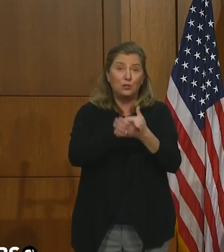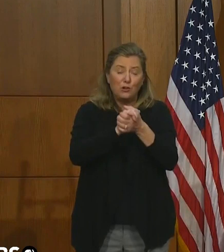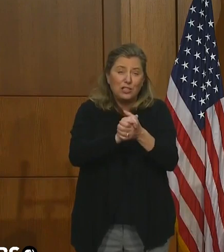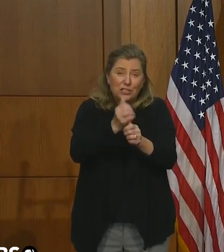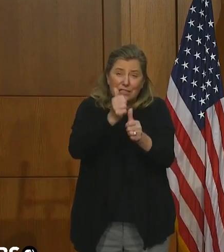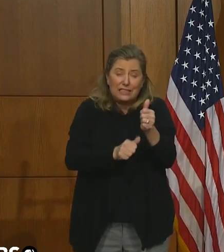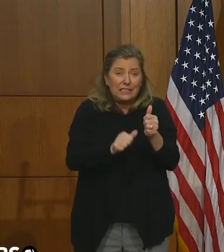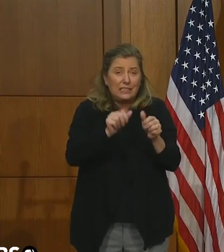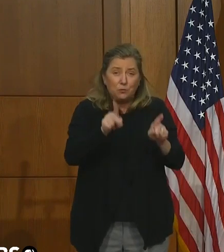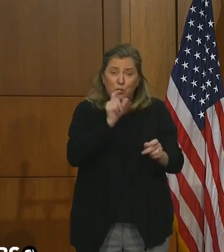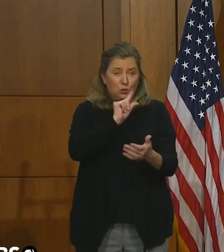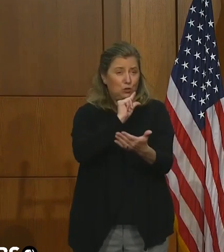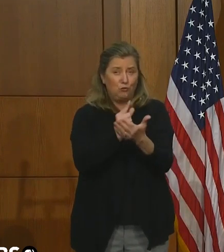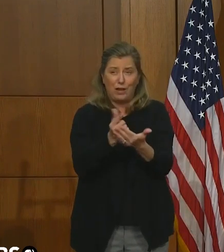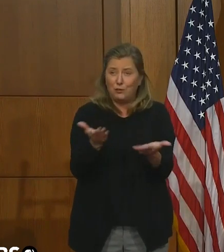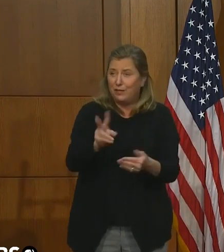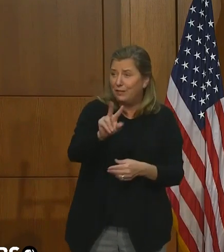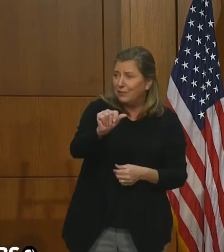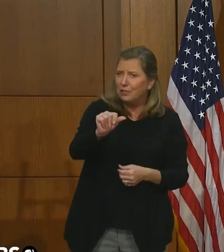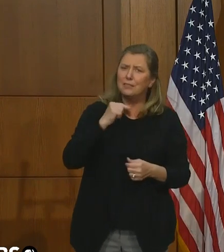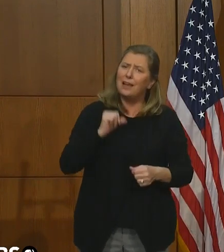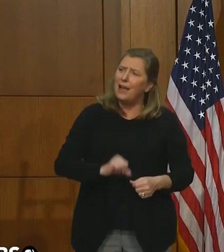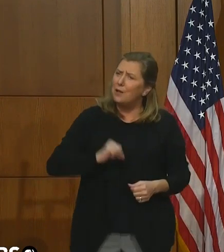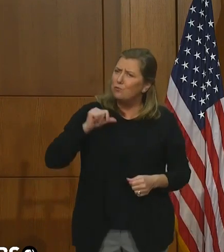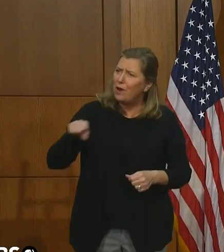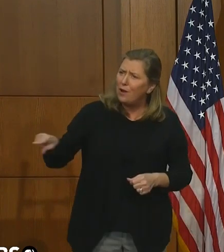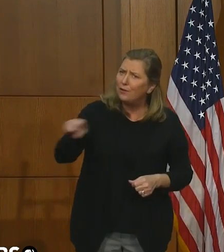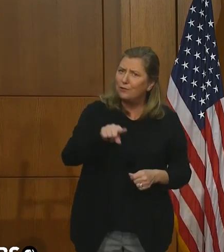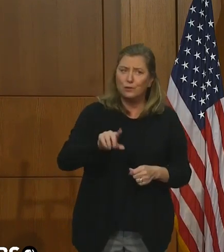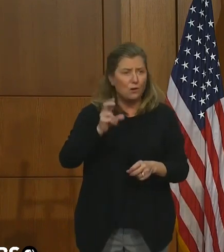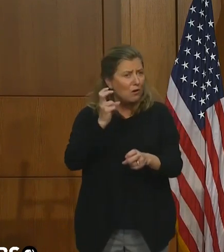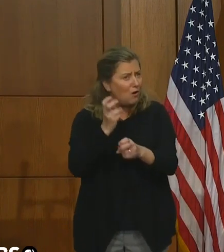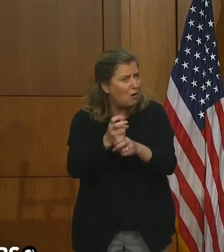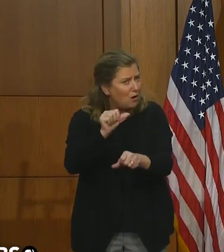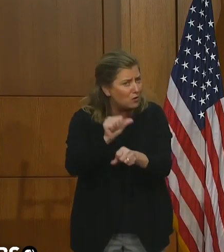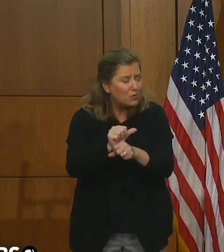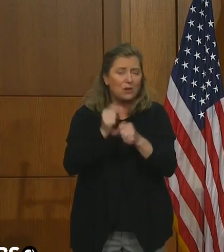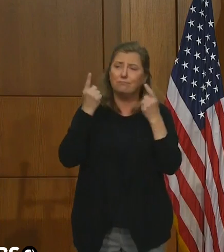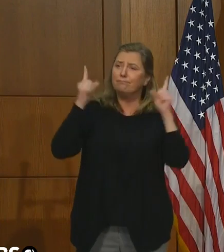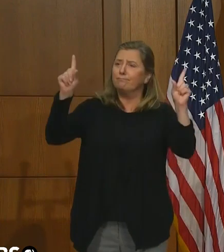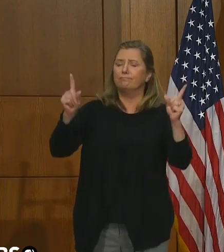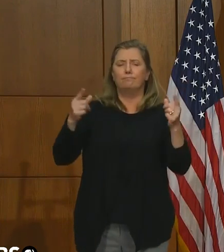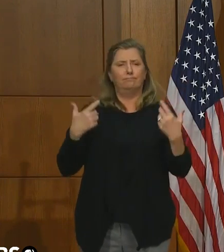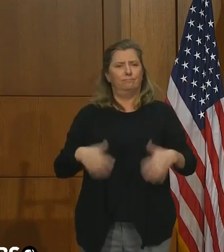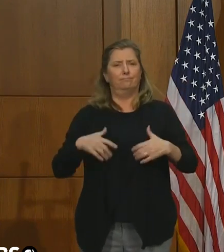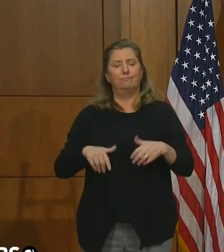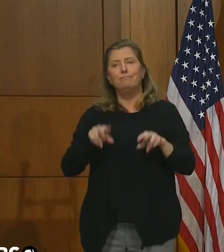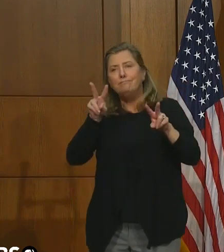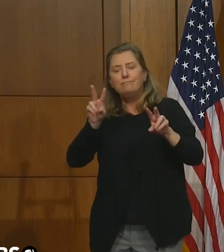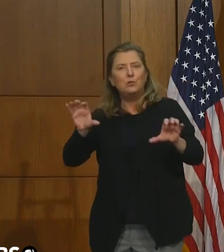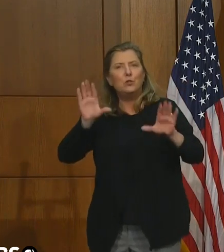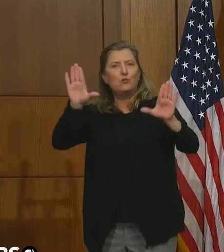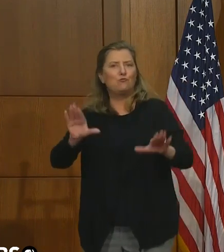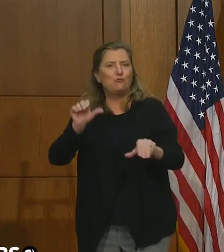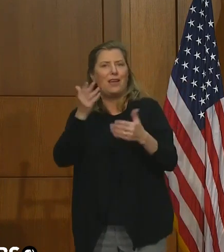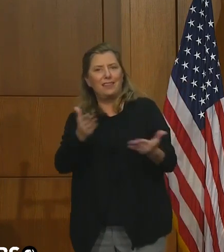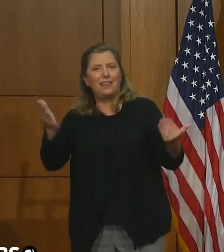graduate in Virginia. I am proud of you, your hard work, and your accomplishments, and I look forward to you all doing great